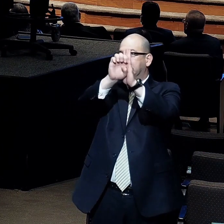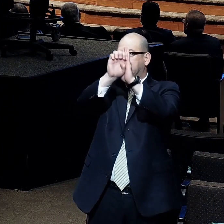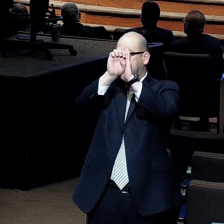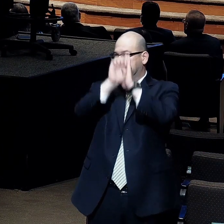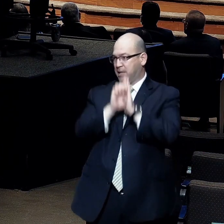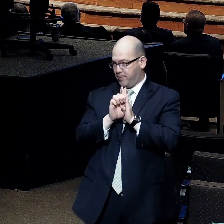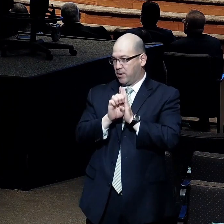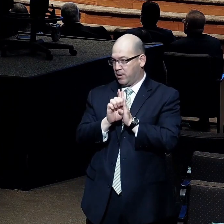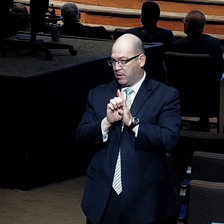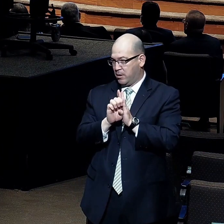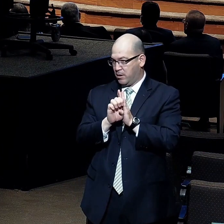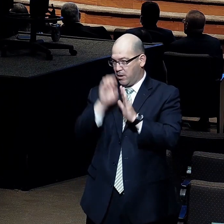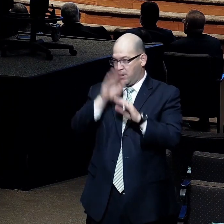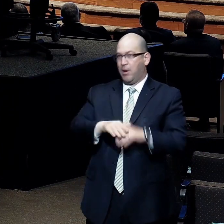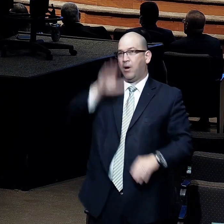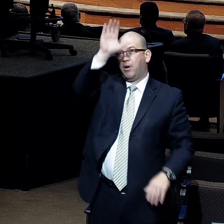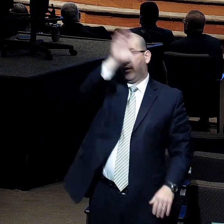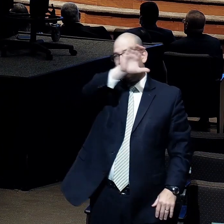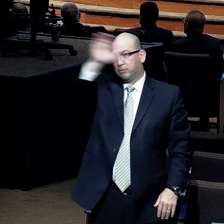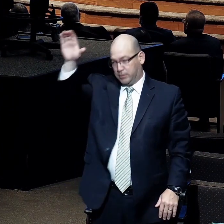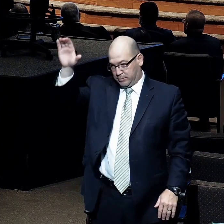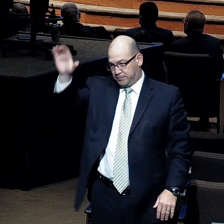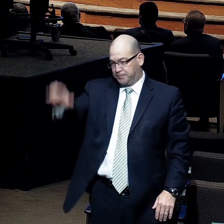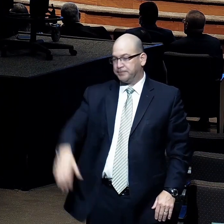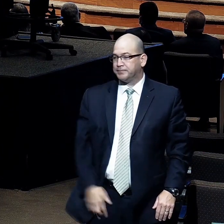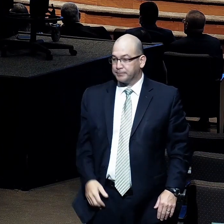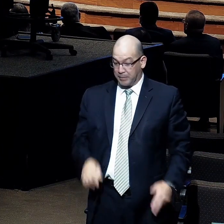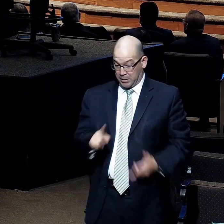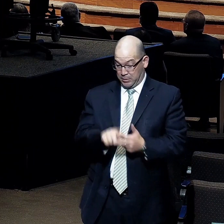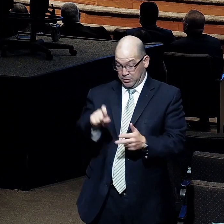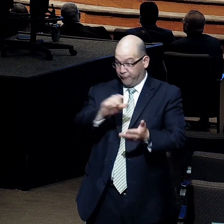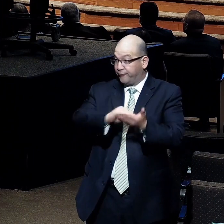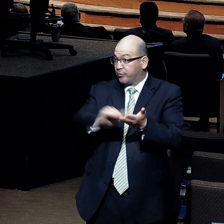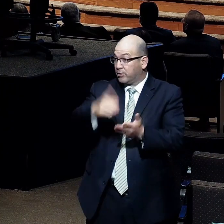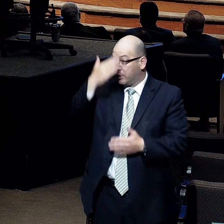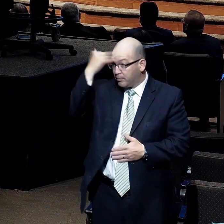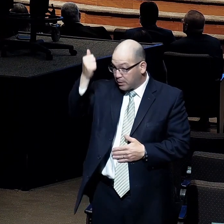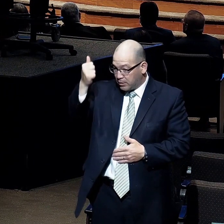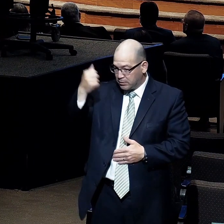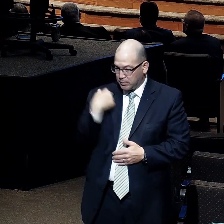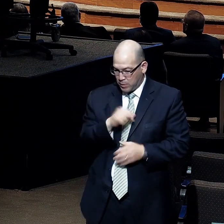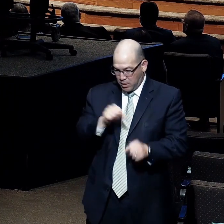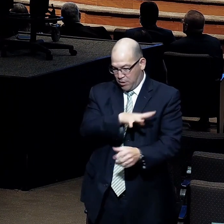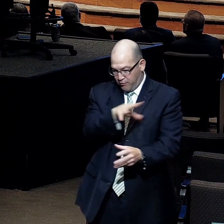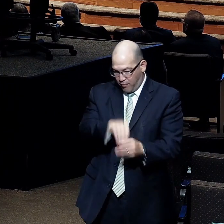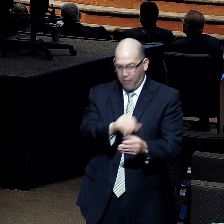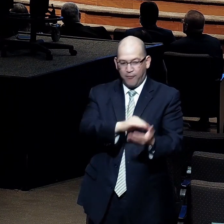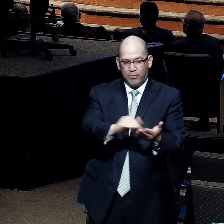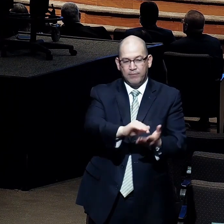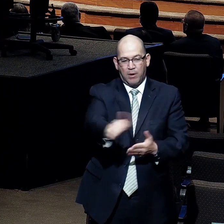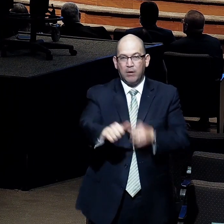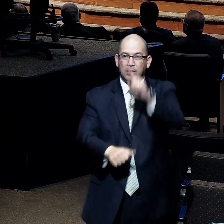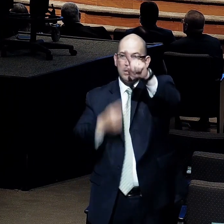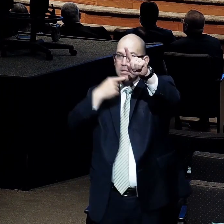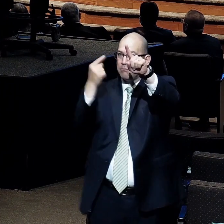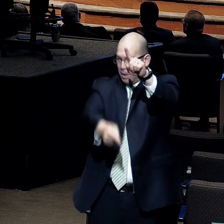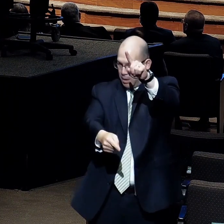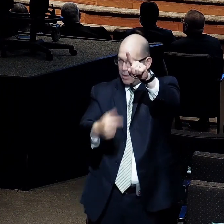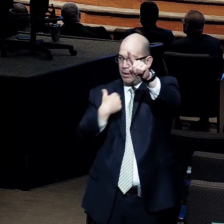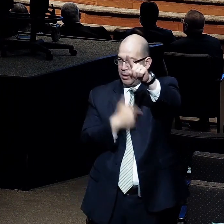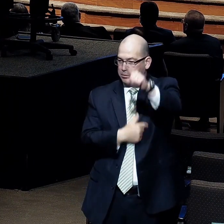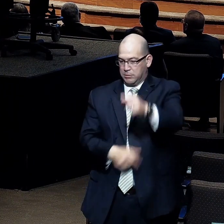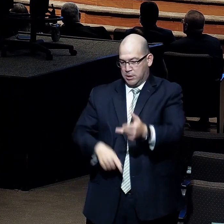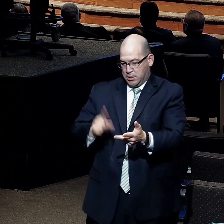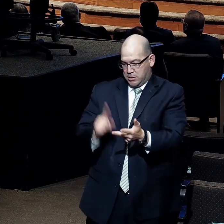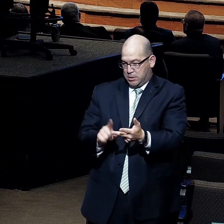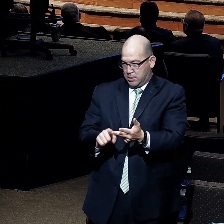on the cross for your sins and for mine. We should also forgive because of your part in forgiveness that has been commanded by Christ. And lastly, because there